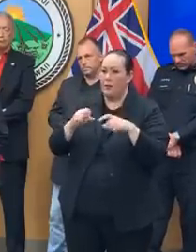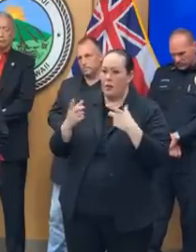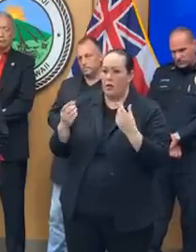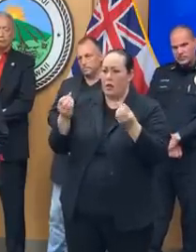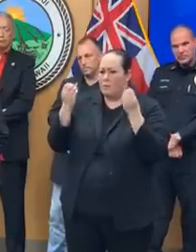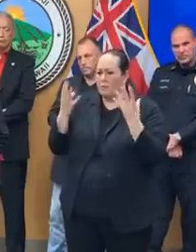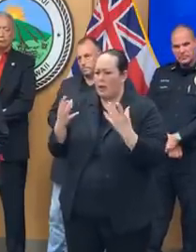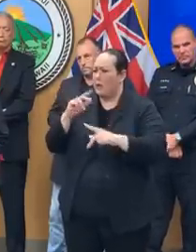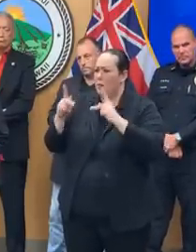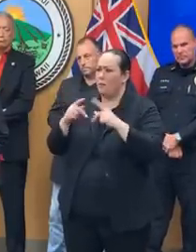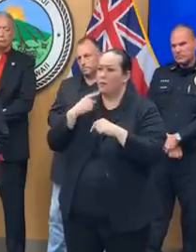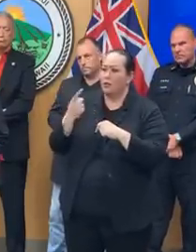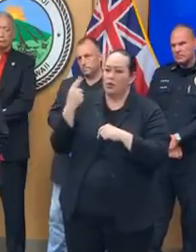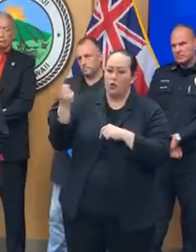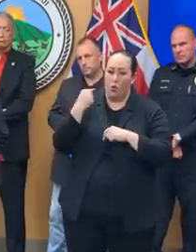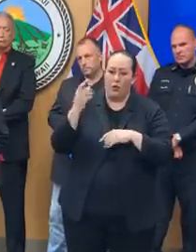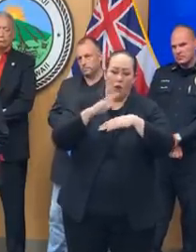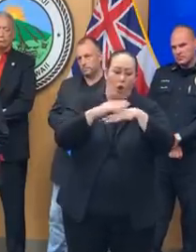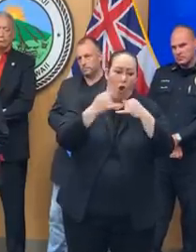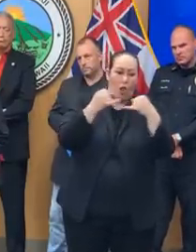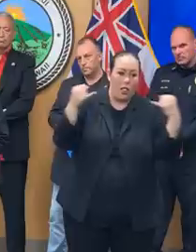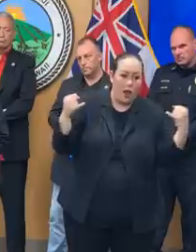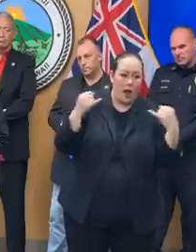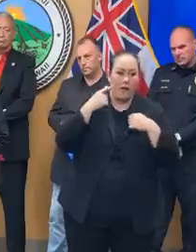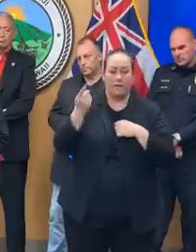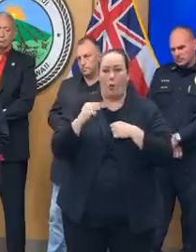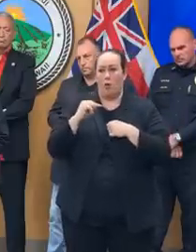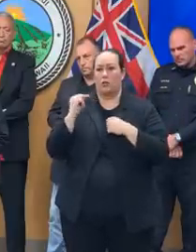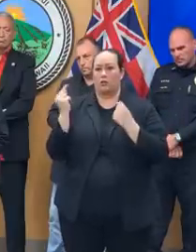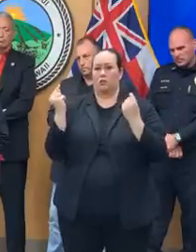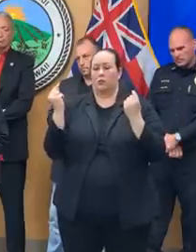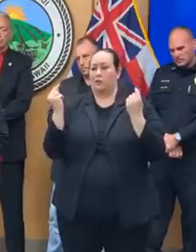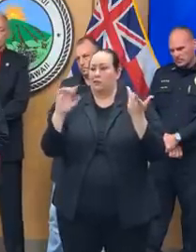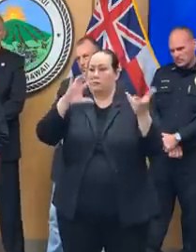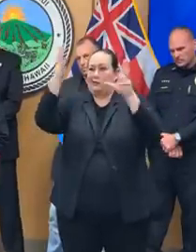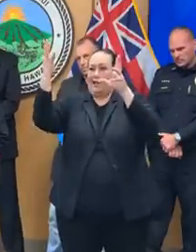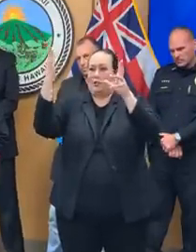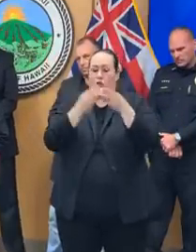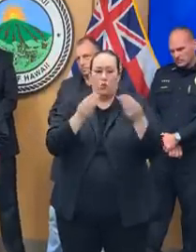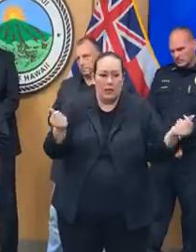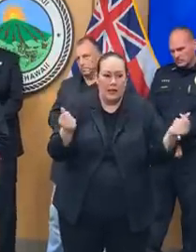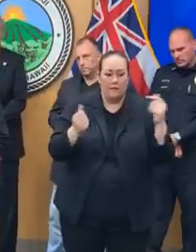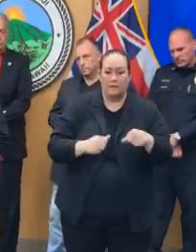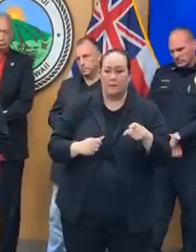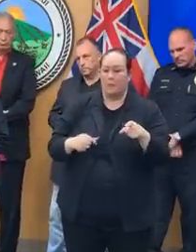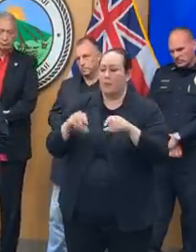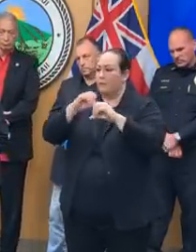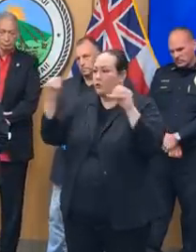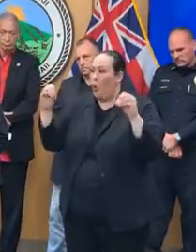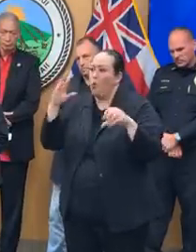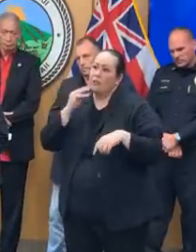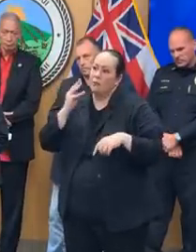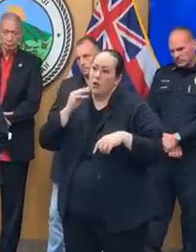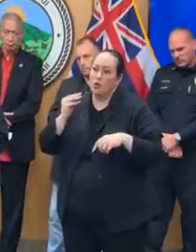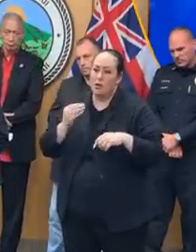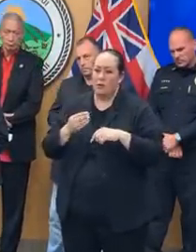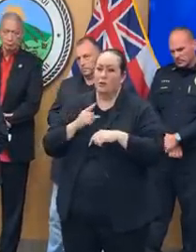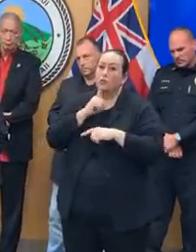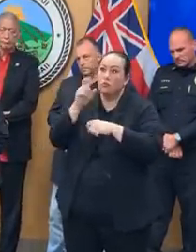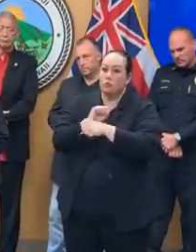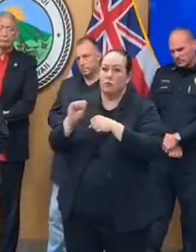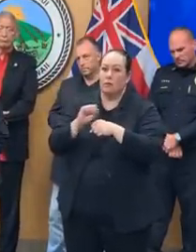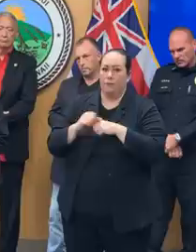that you only took online courses for disaster relief, no in-the-field experience. Do you regret your decision, and have you considered handing